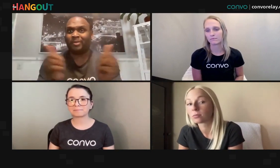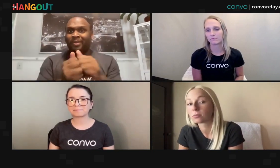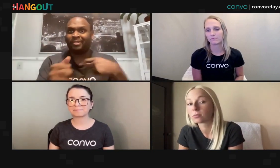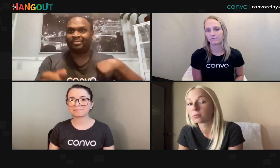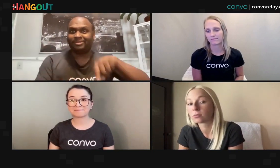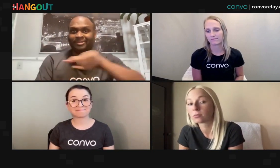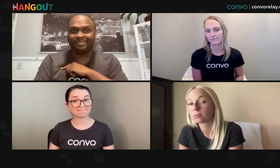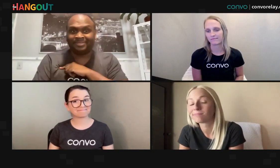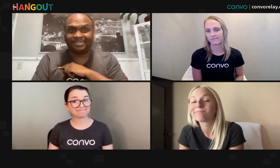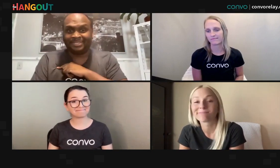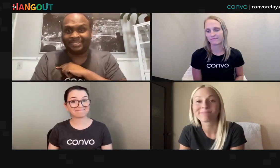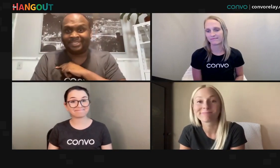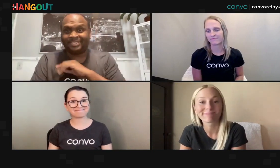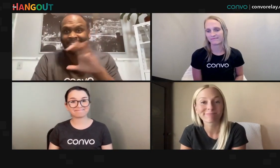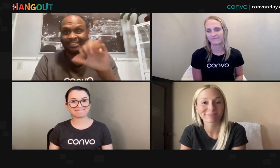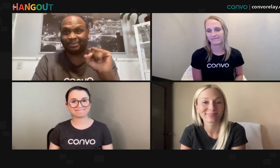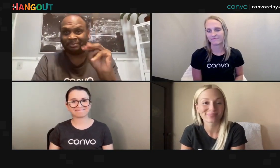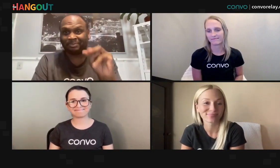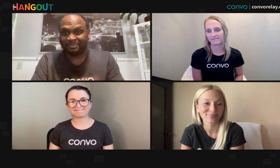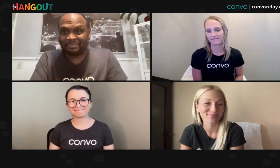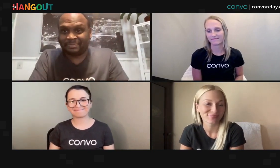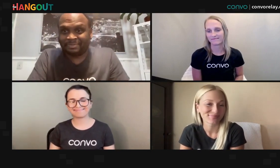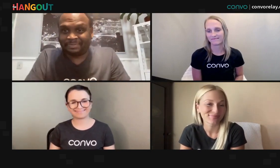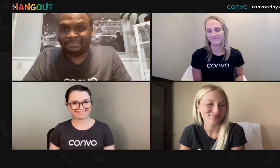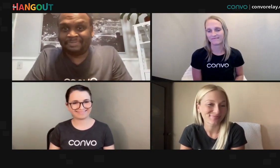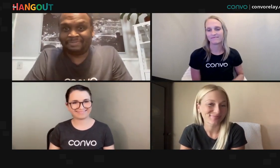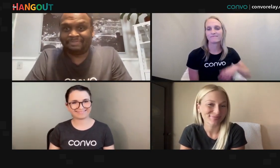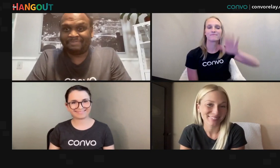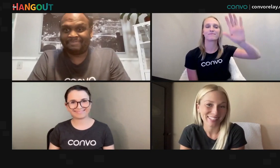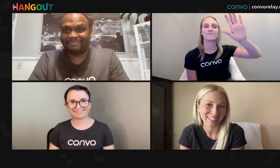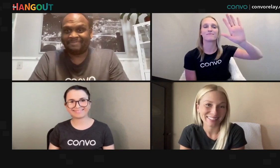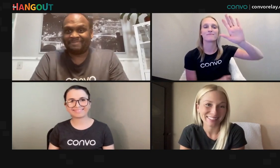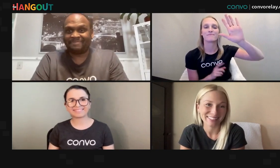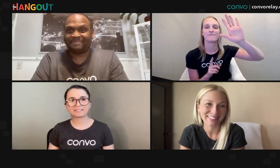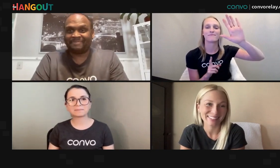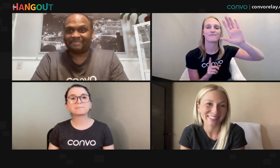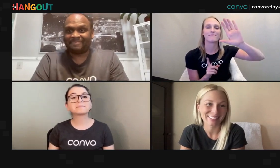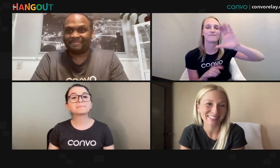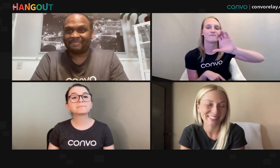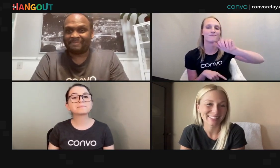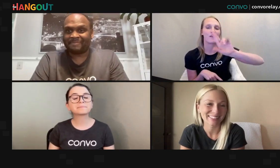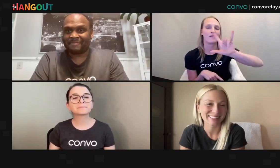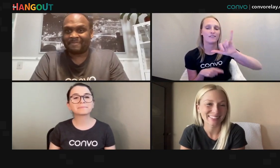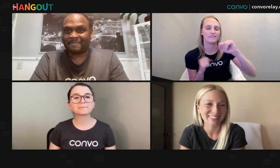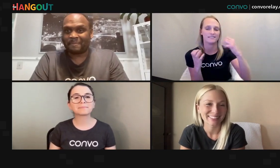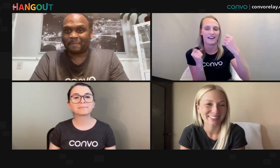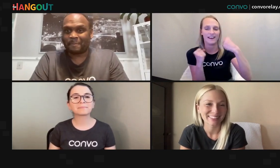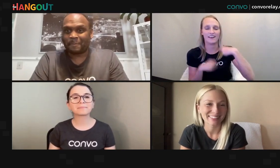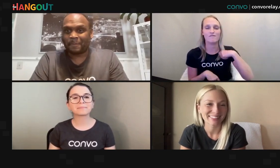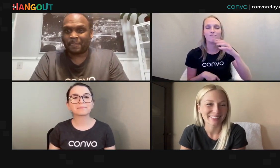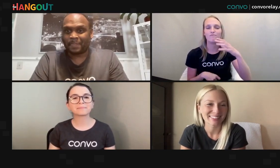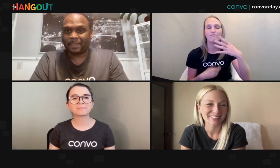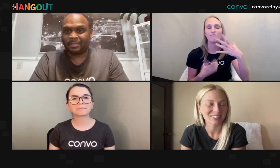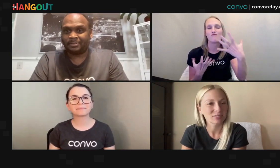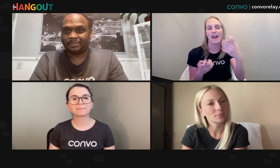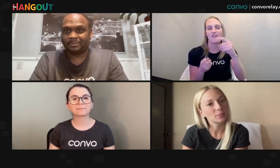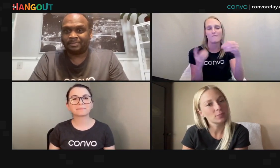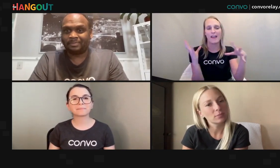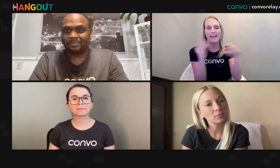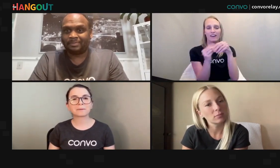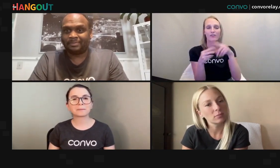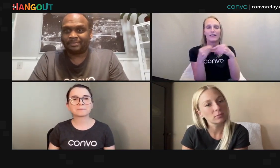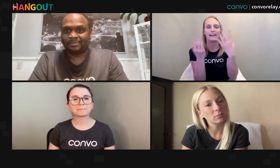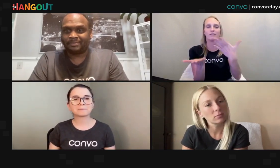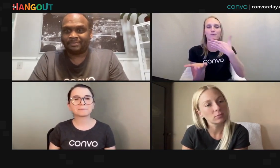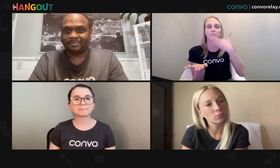If anyone has any more questions, please come and chat with us. Just type in your questions on social media. Carly